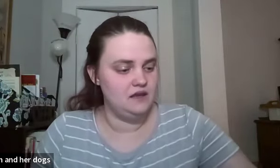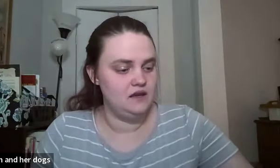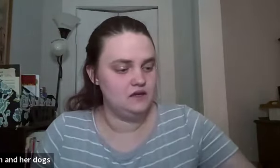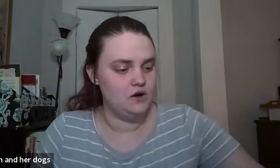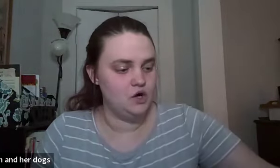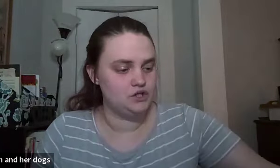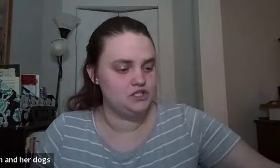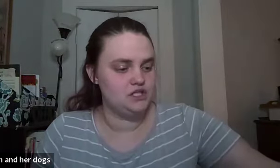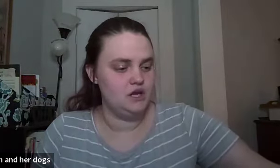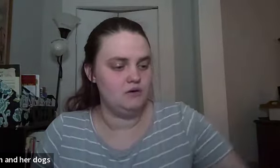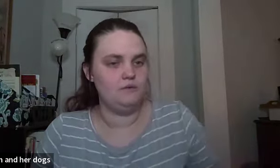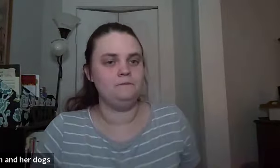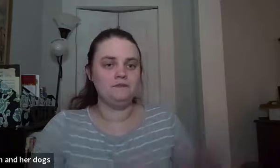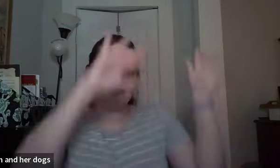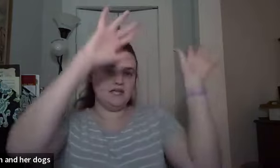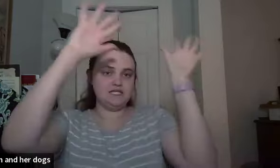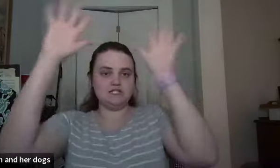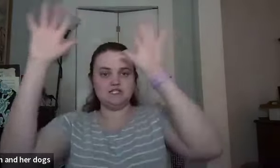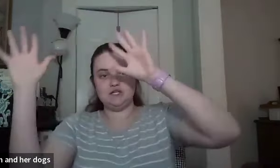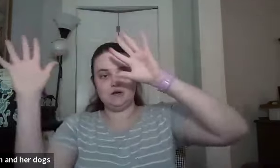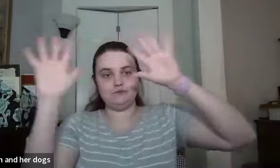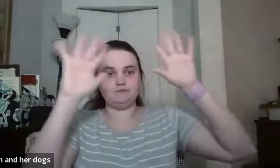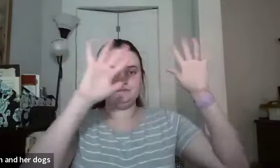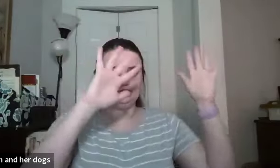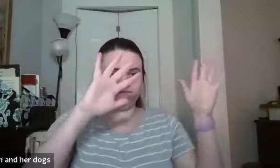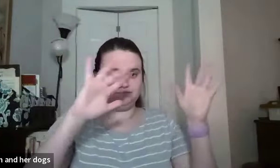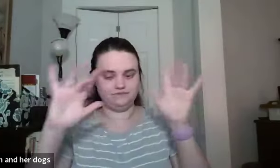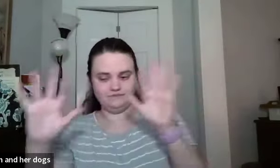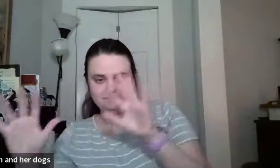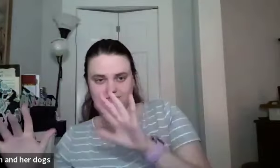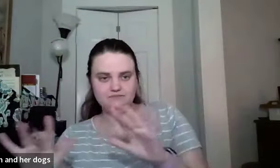Then our snow, snow.